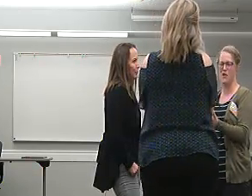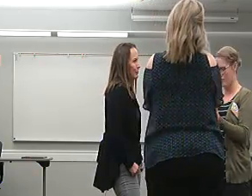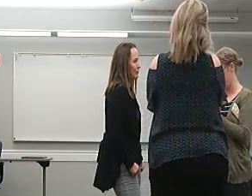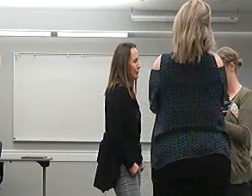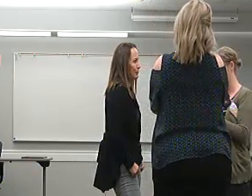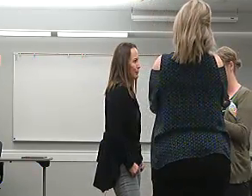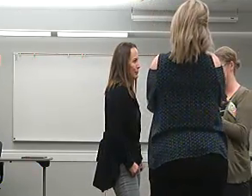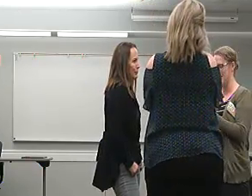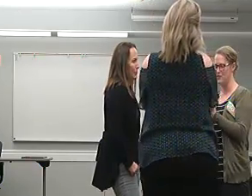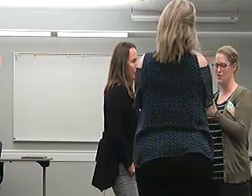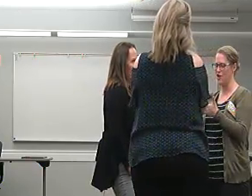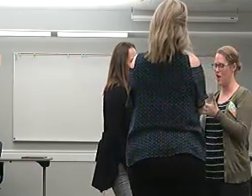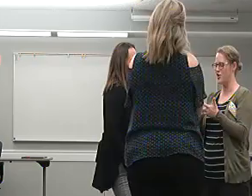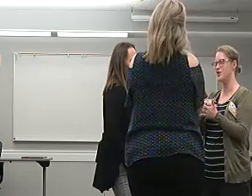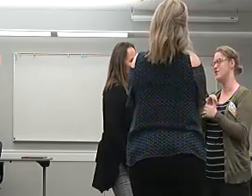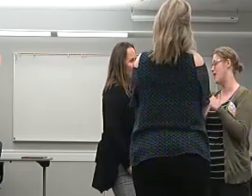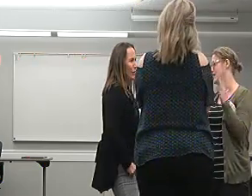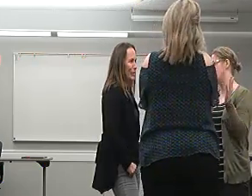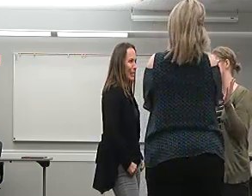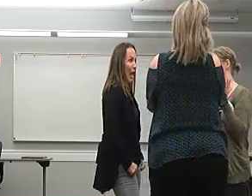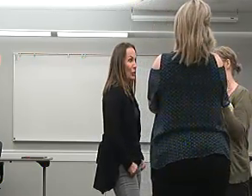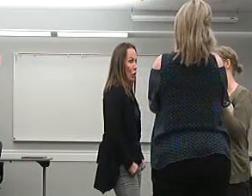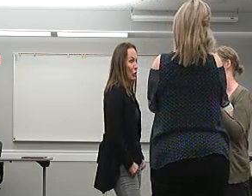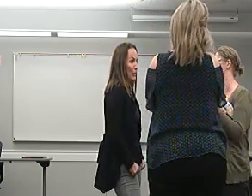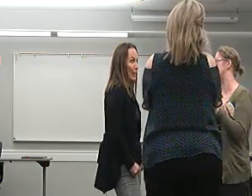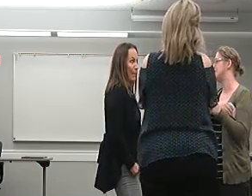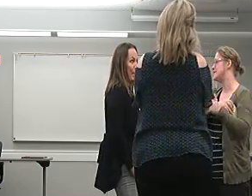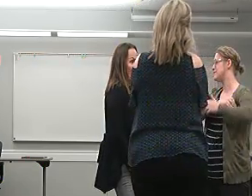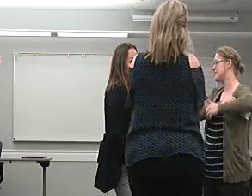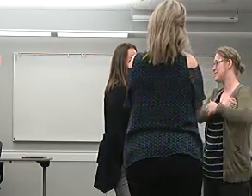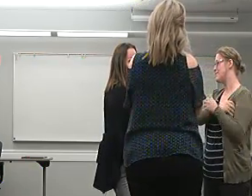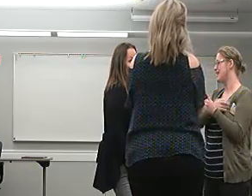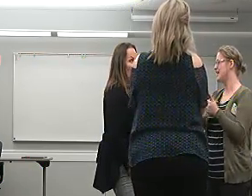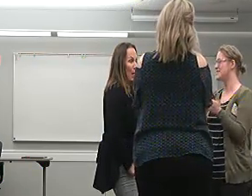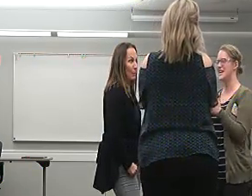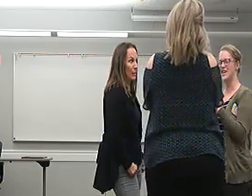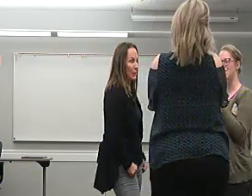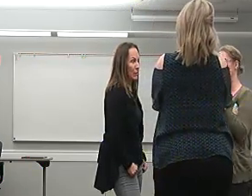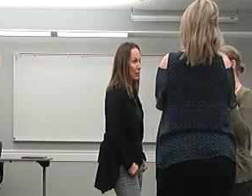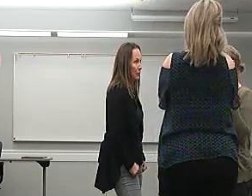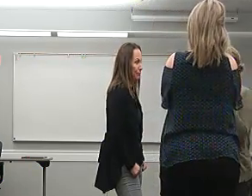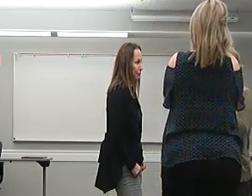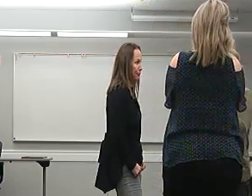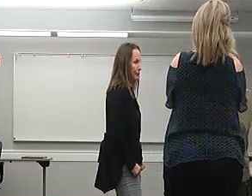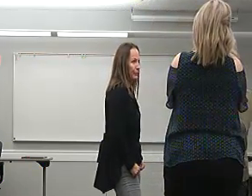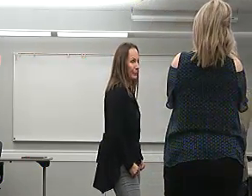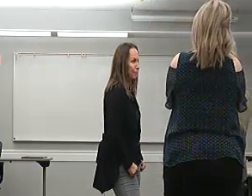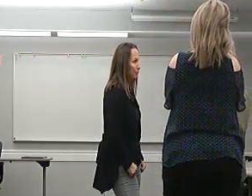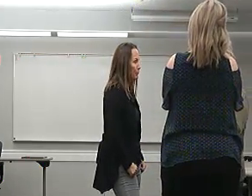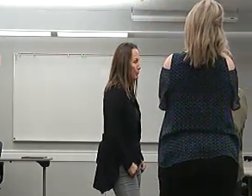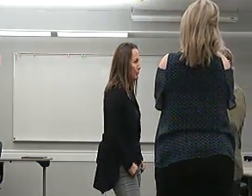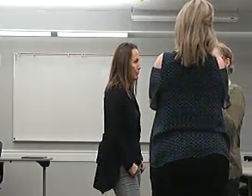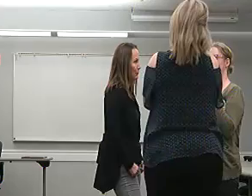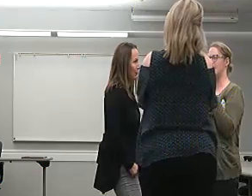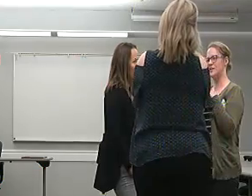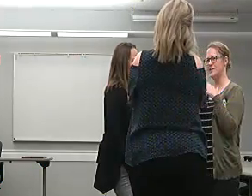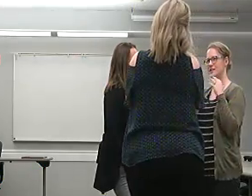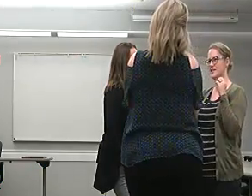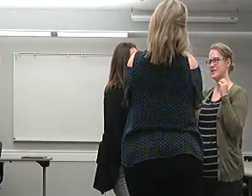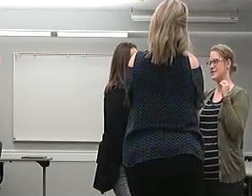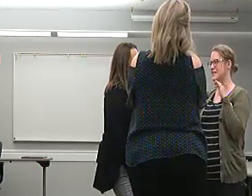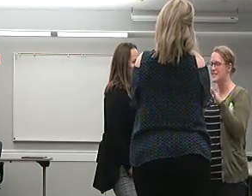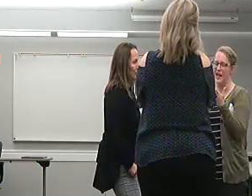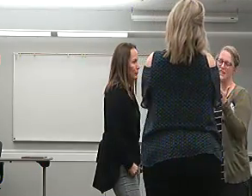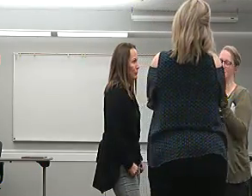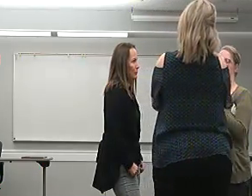I was Okay, you can't even, like, yeah. for another church thing, and sex. Like, And we're